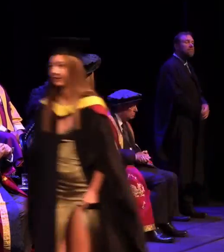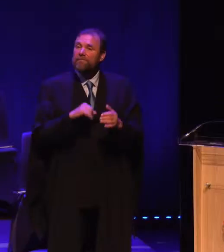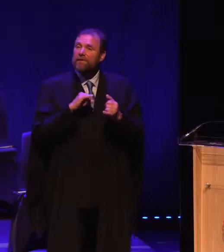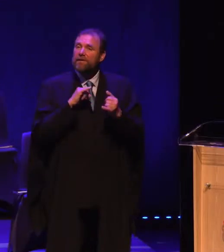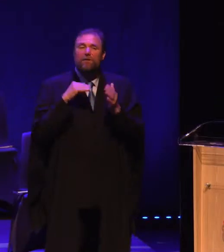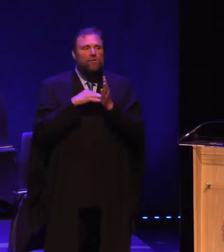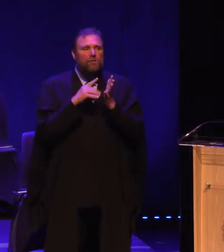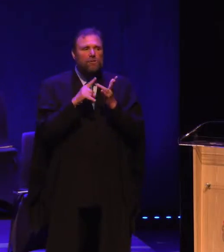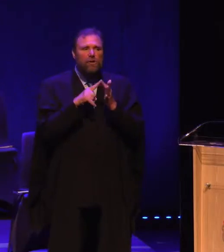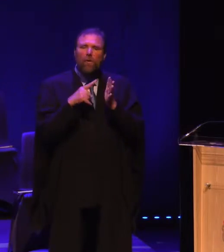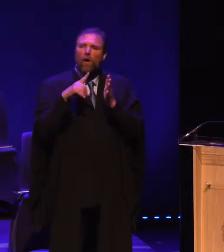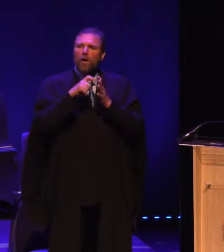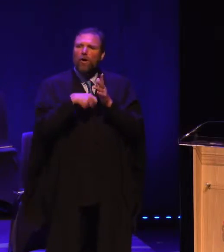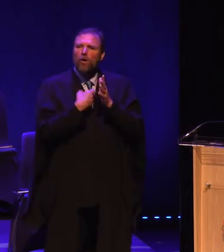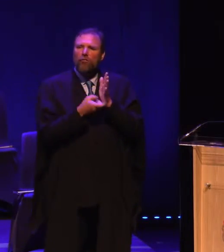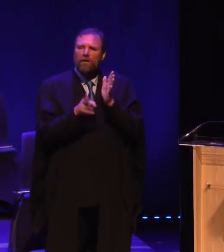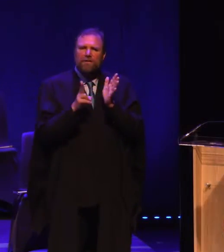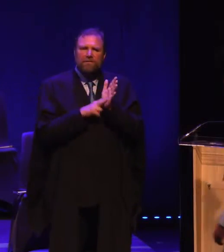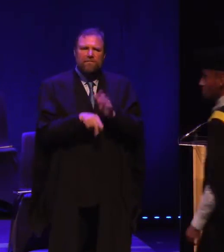Isoa Corey.